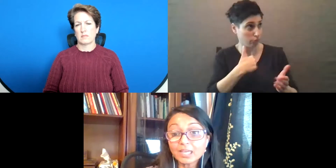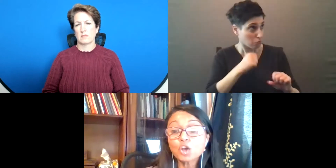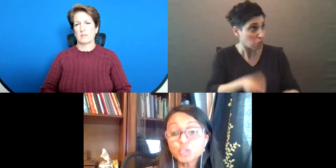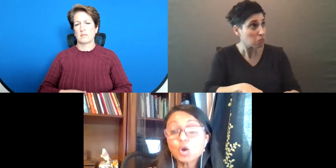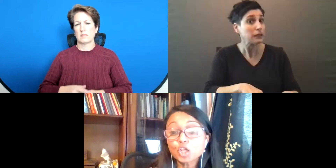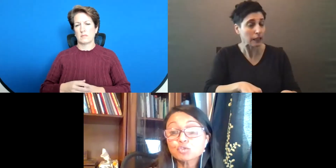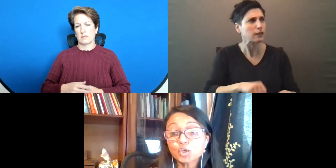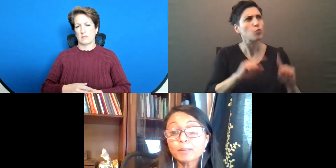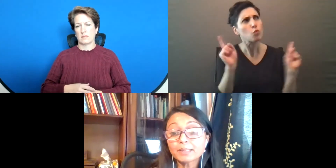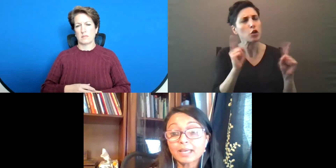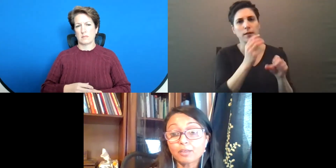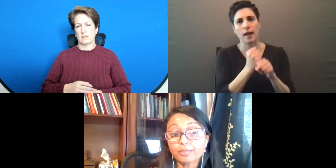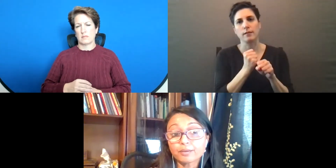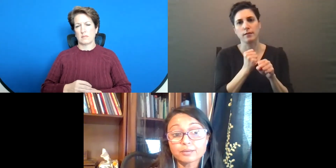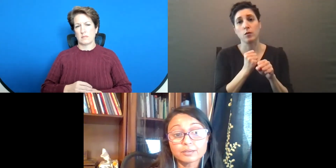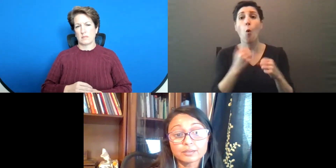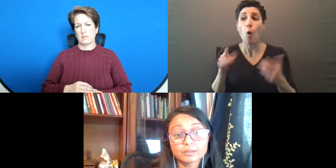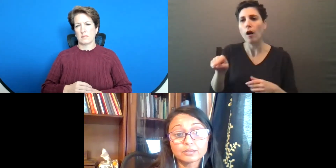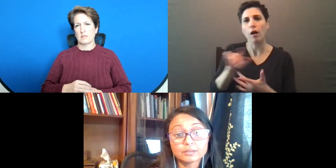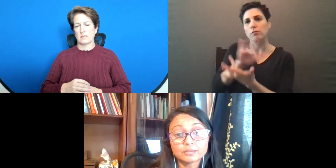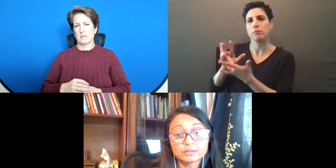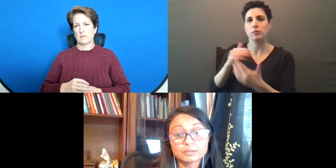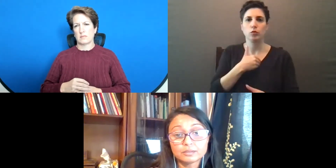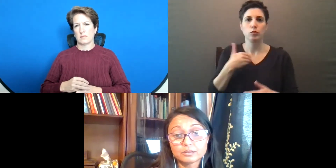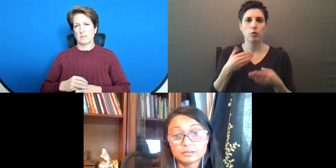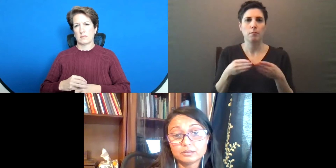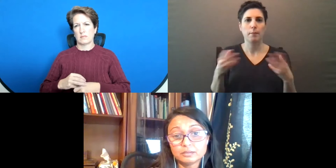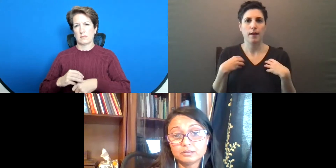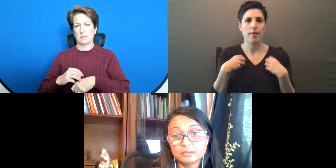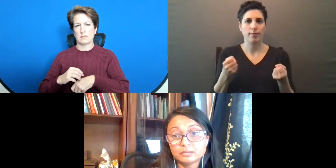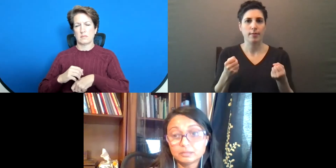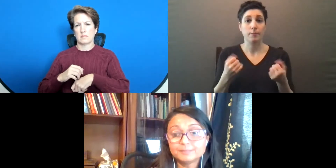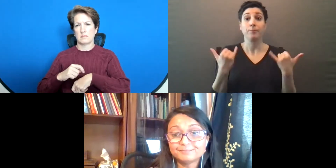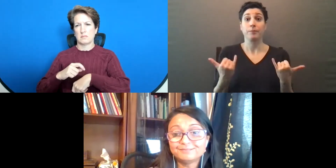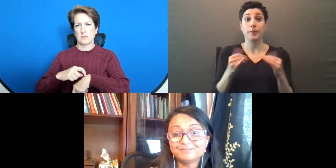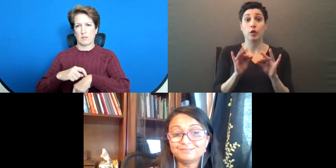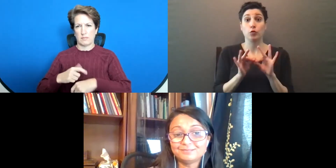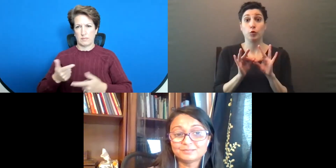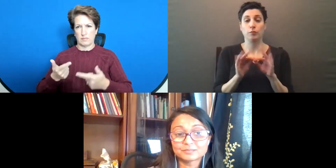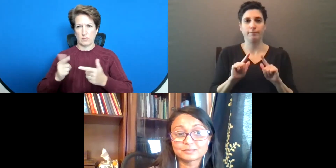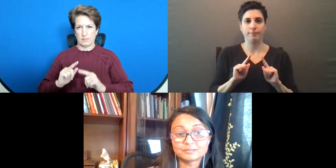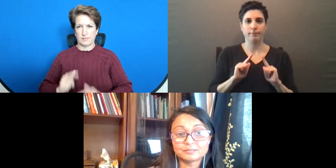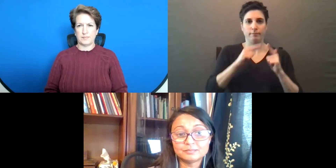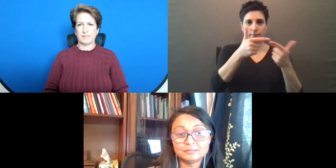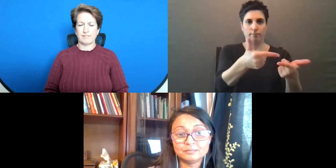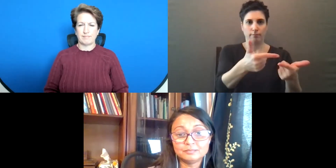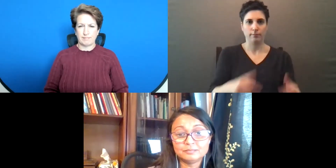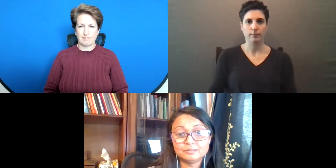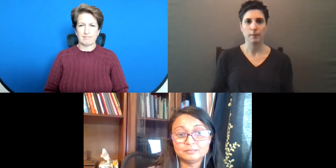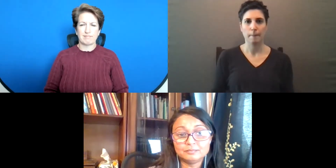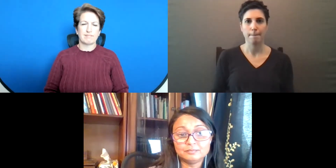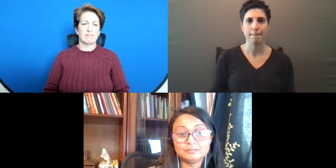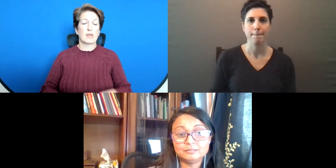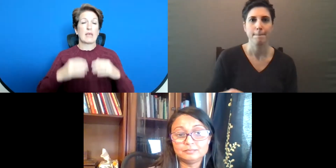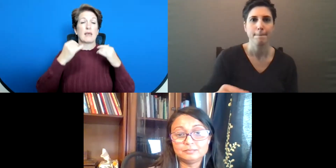vaccine. They can also call Toronto Public Health. Perfect, thank you. The next set of questions are regarding